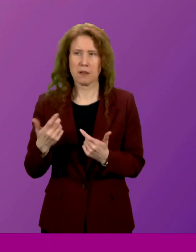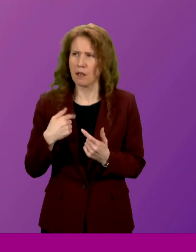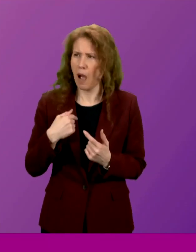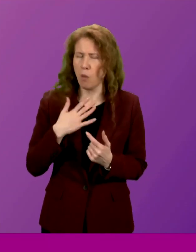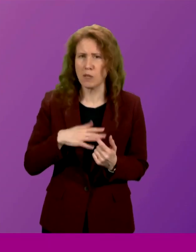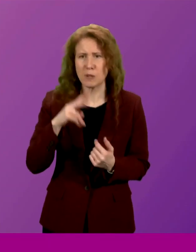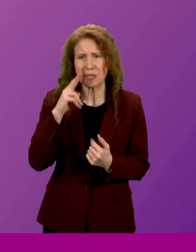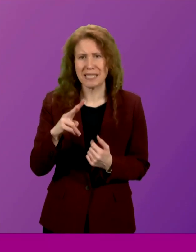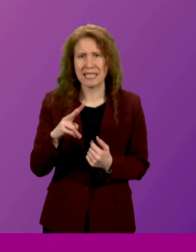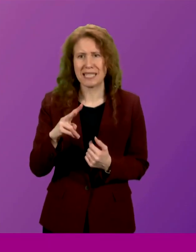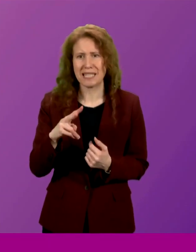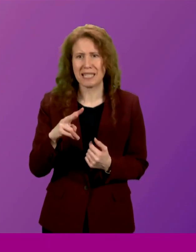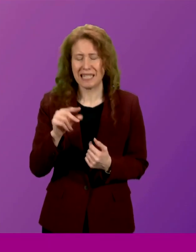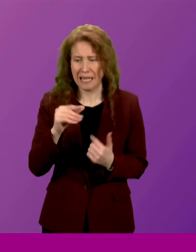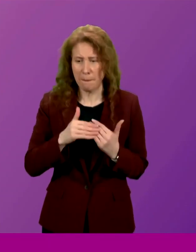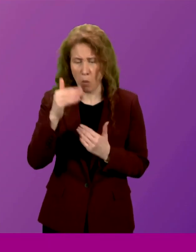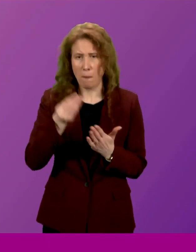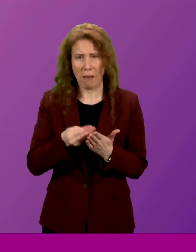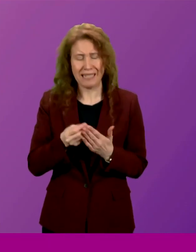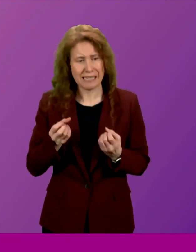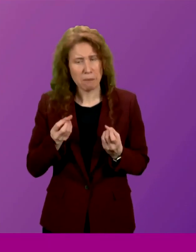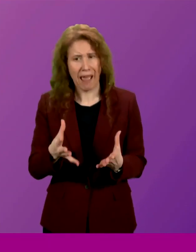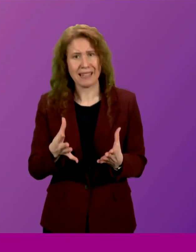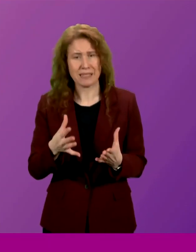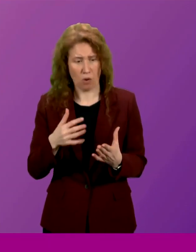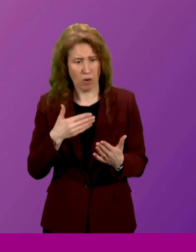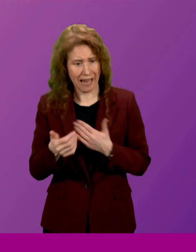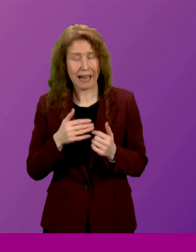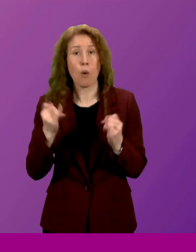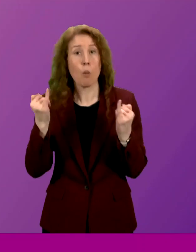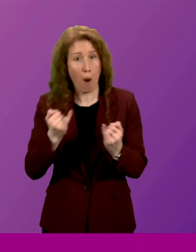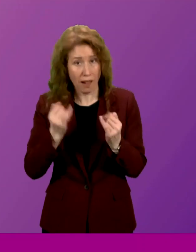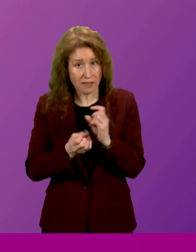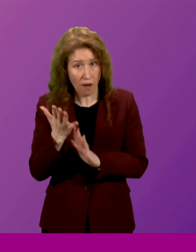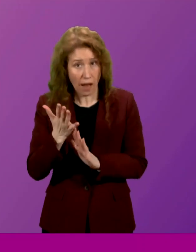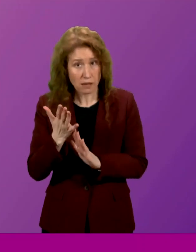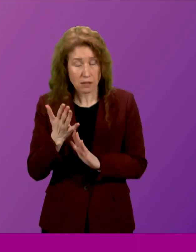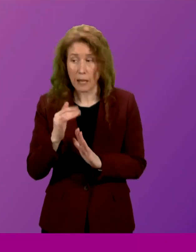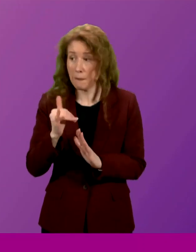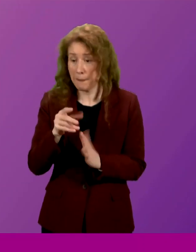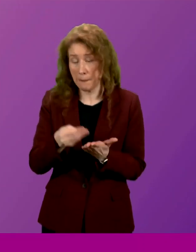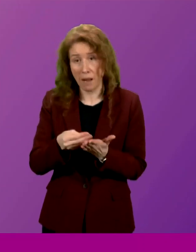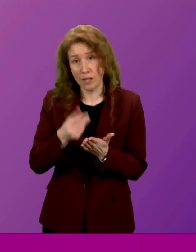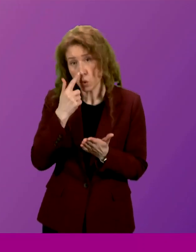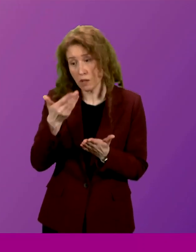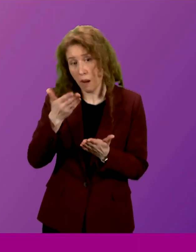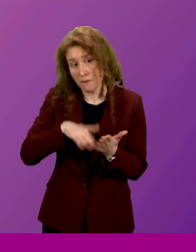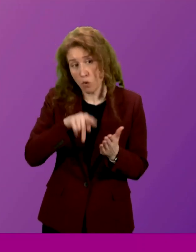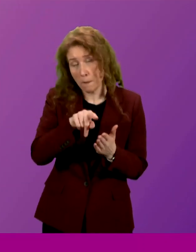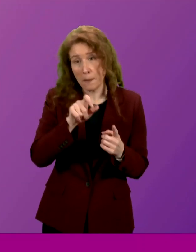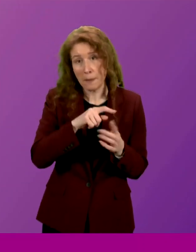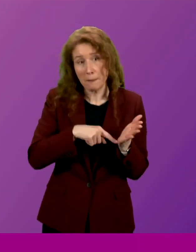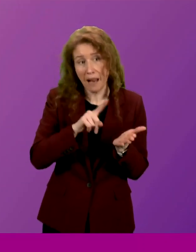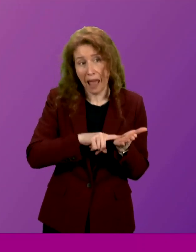wish to see a little more money spent on tackling wildfires effectively, and perhaps the money could come from the peatland